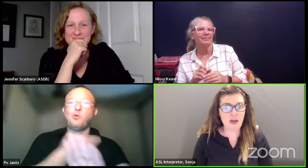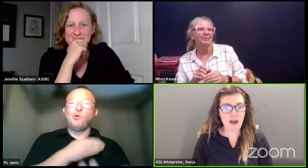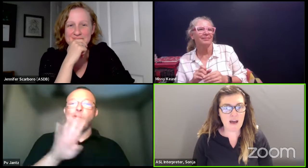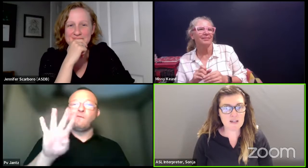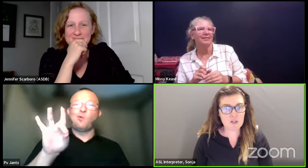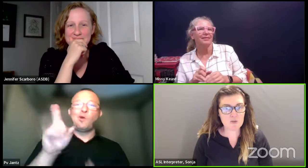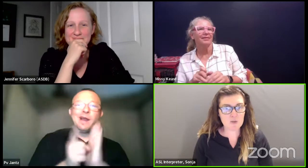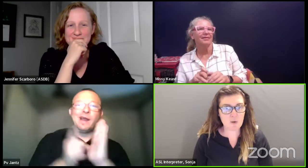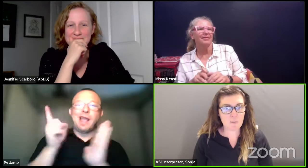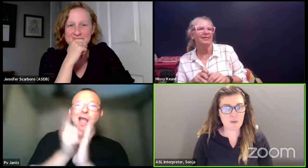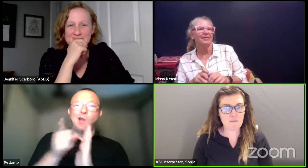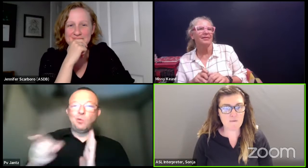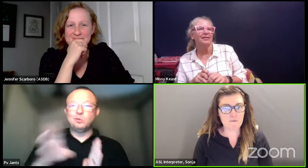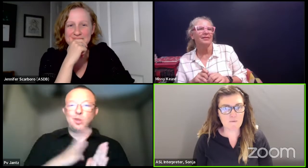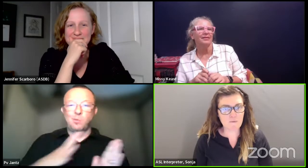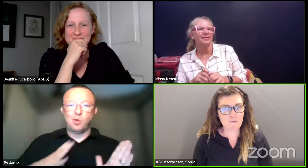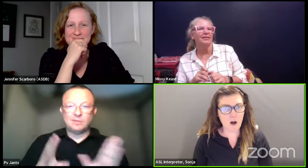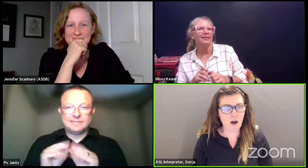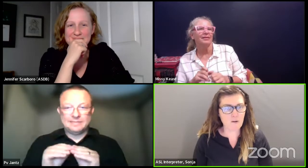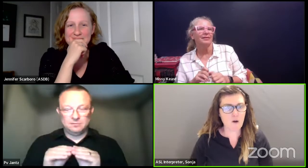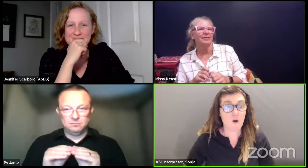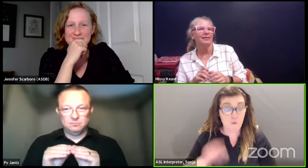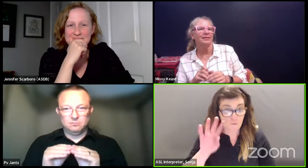sure that you do it